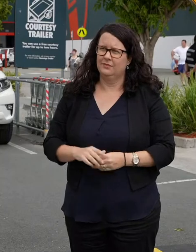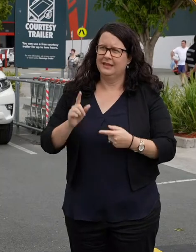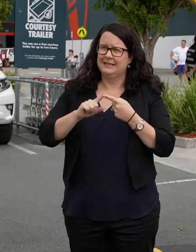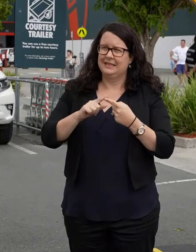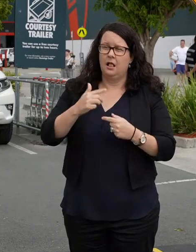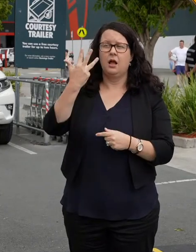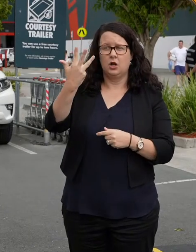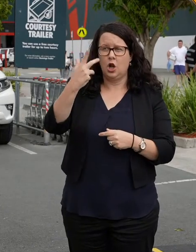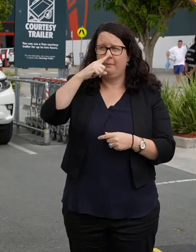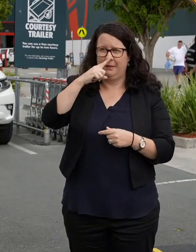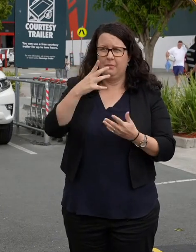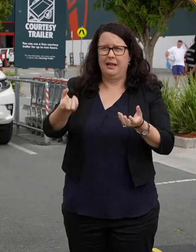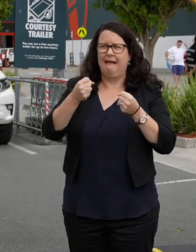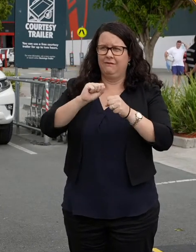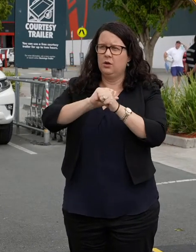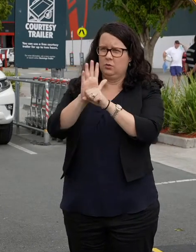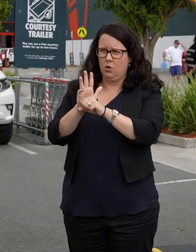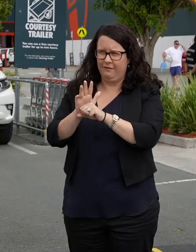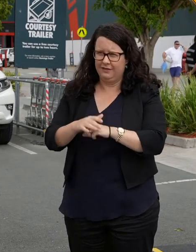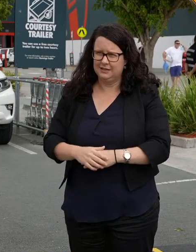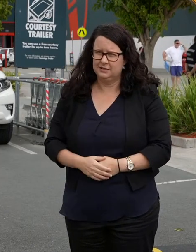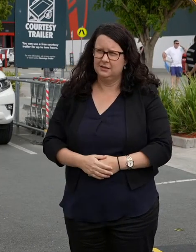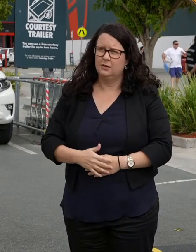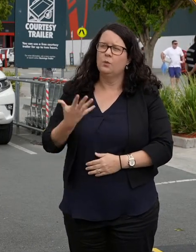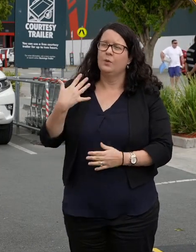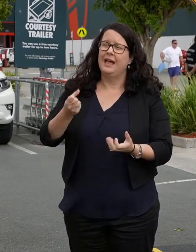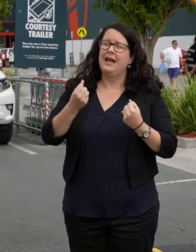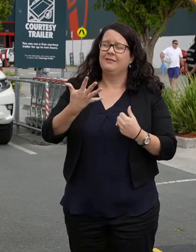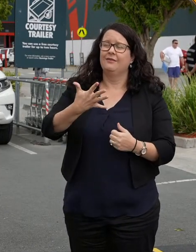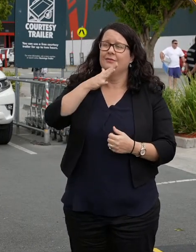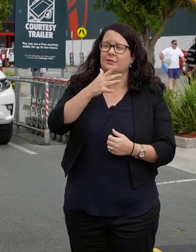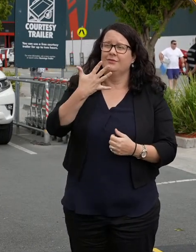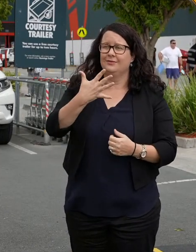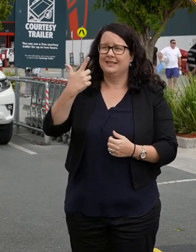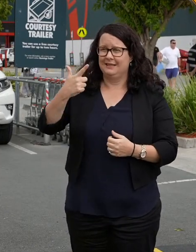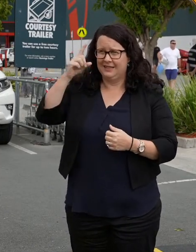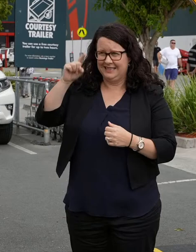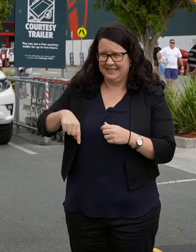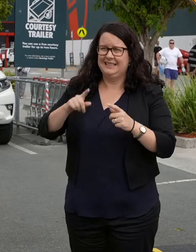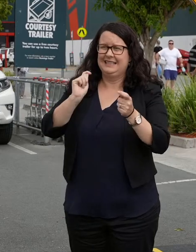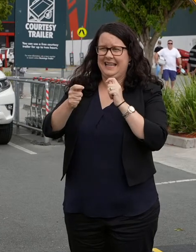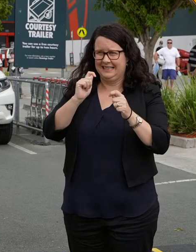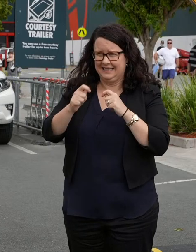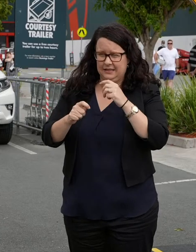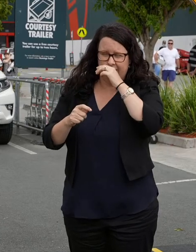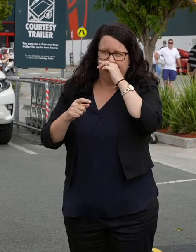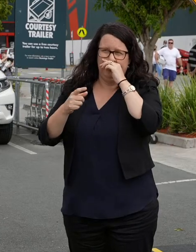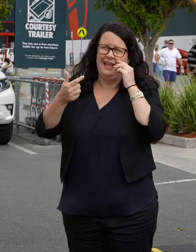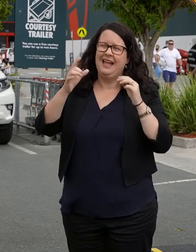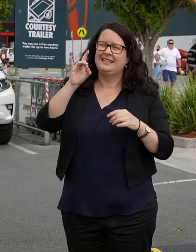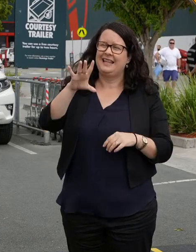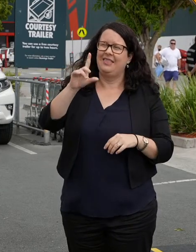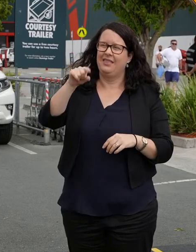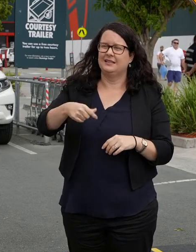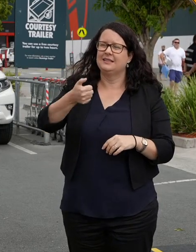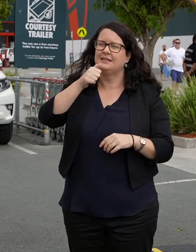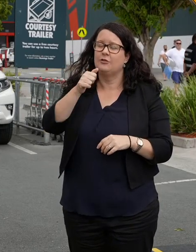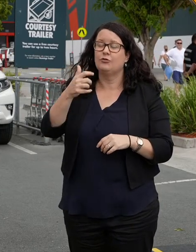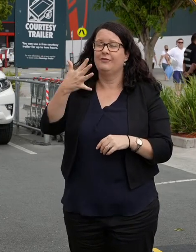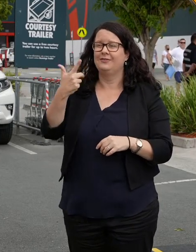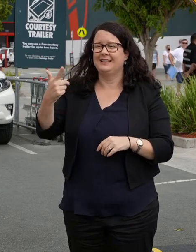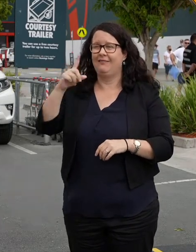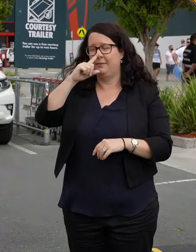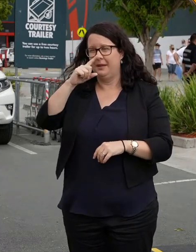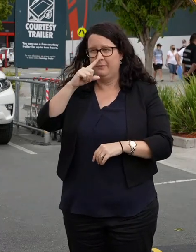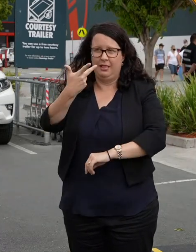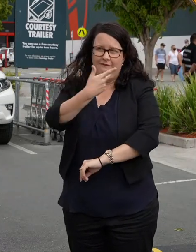active cases. We had 7,857 tests in the last 24 hours and 10,657 vaccines. And